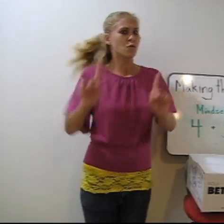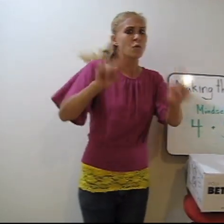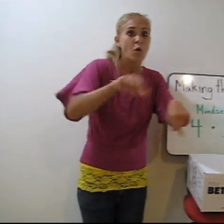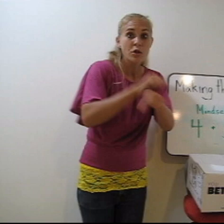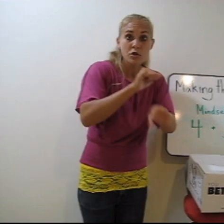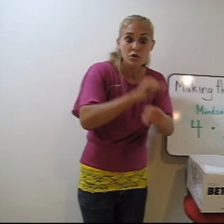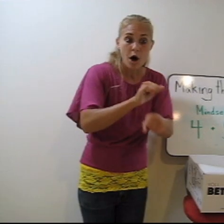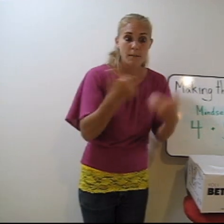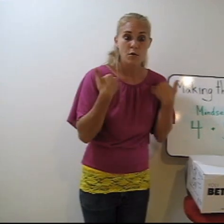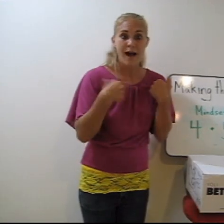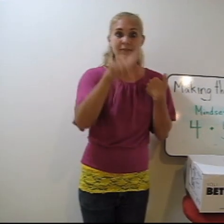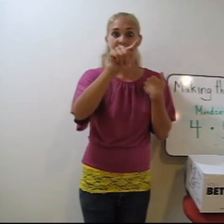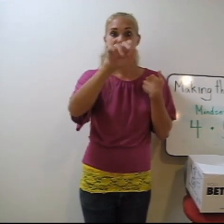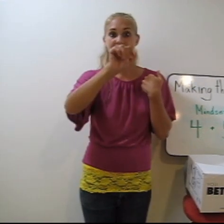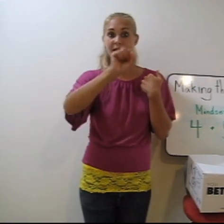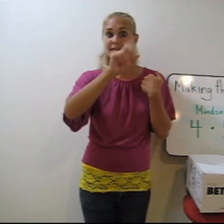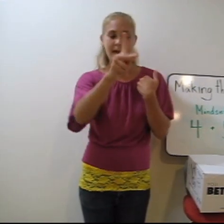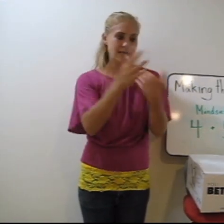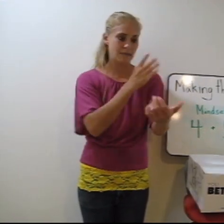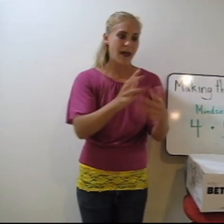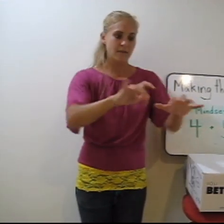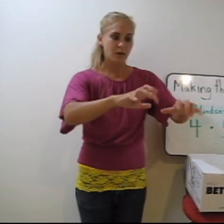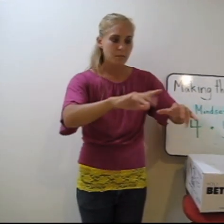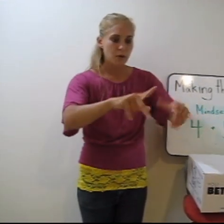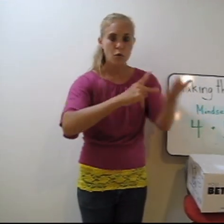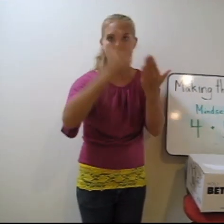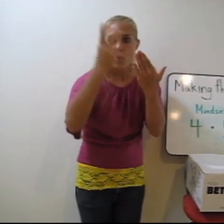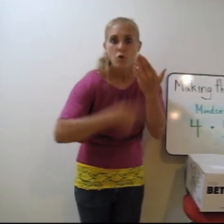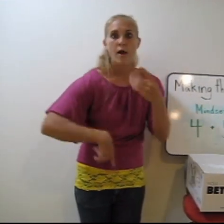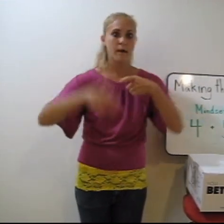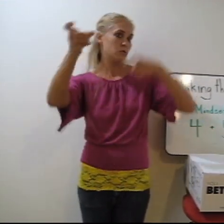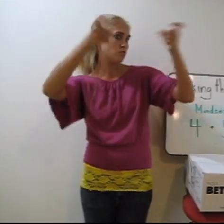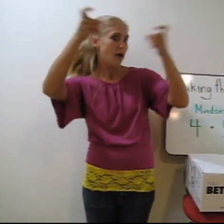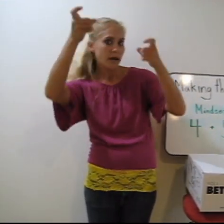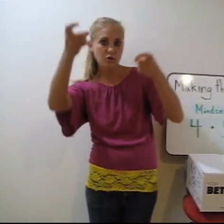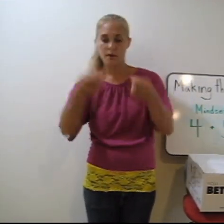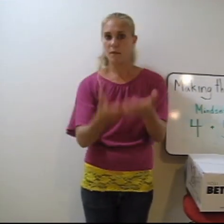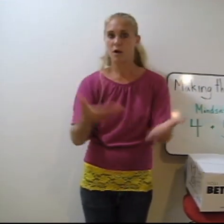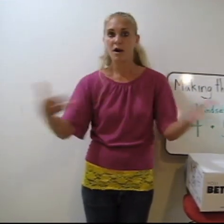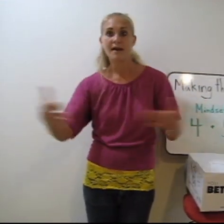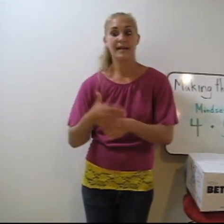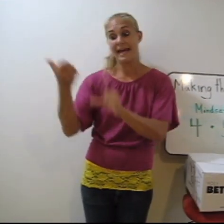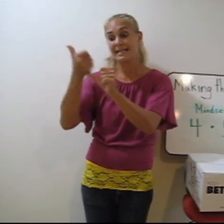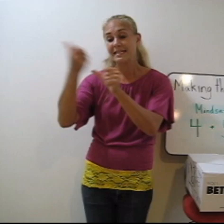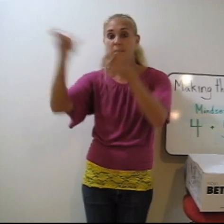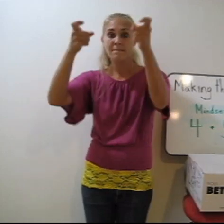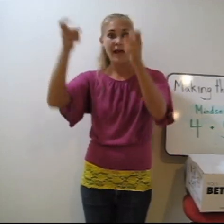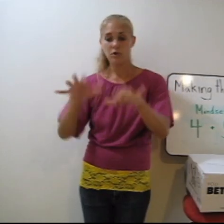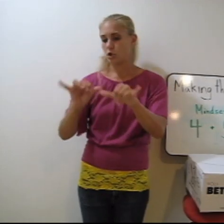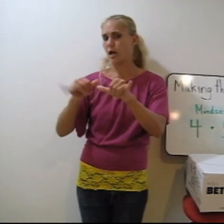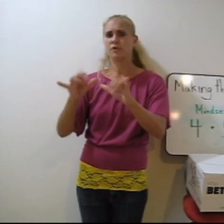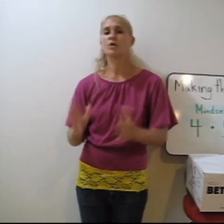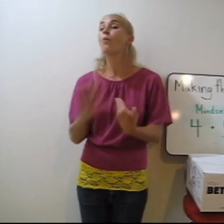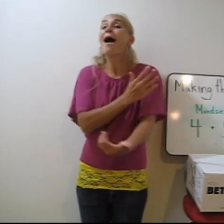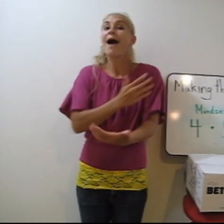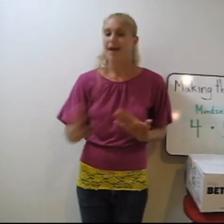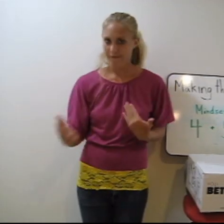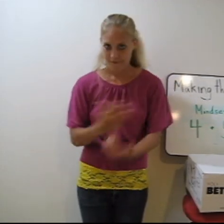a task. It might be computer programmer, marketing director, systems manager, network engineer, whatever. When you get into marketing, there